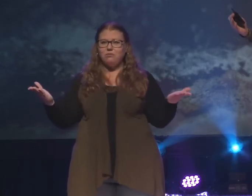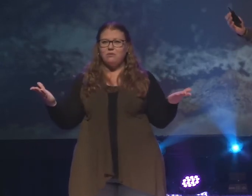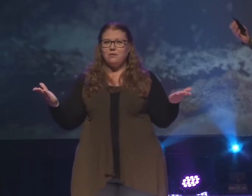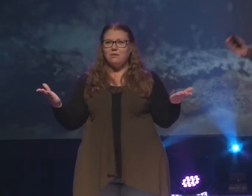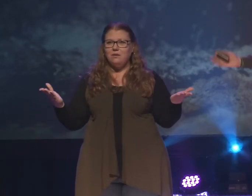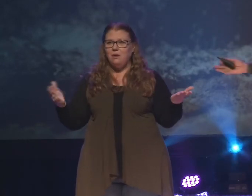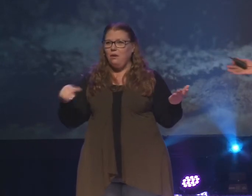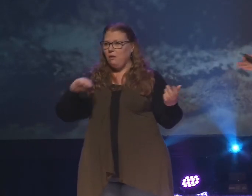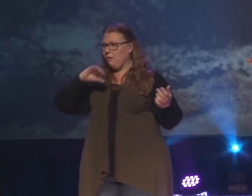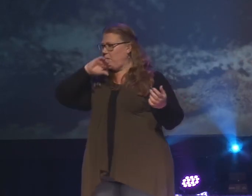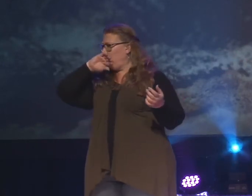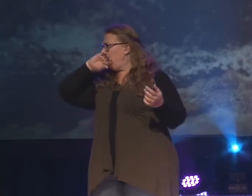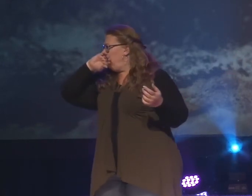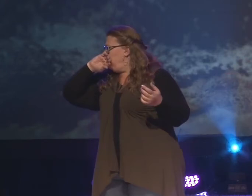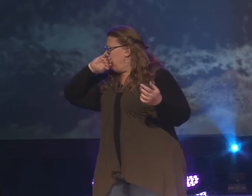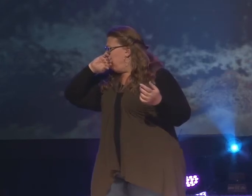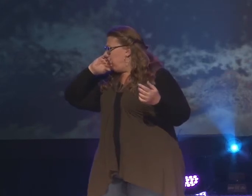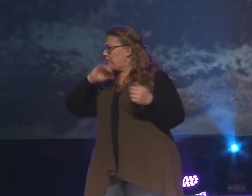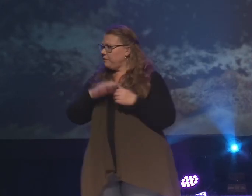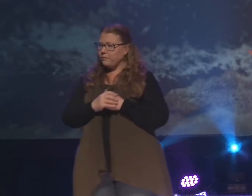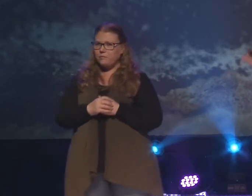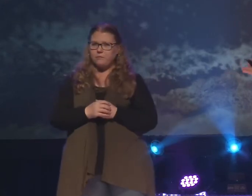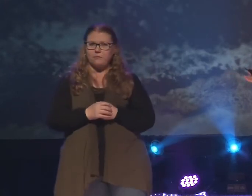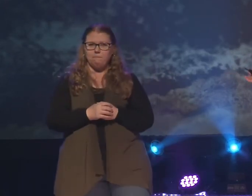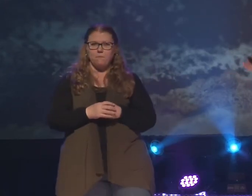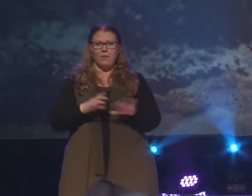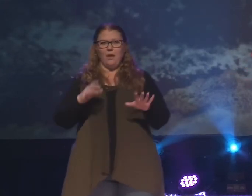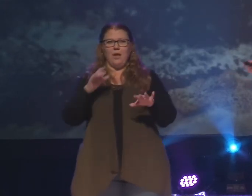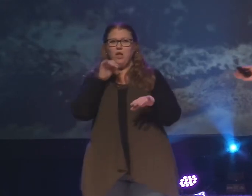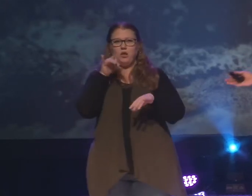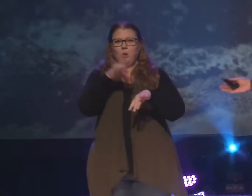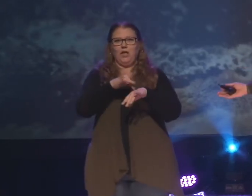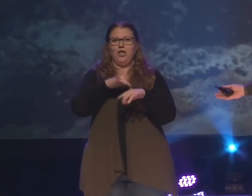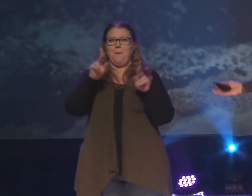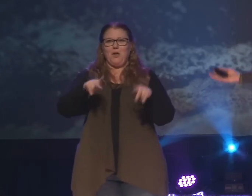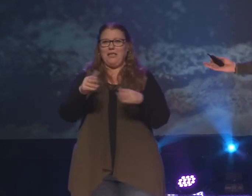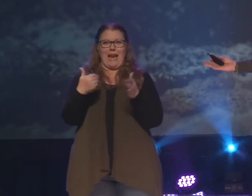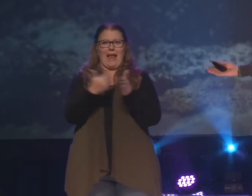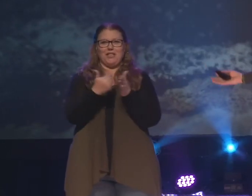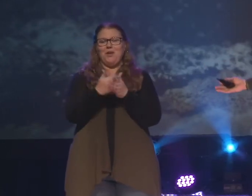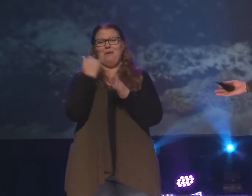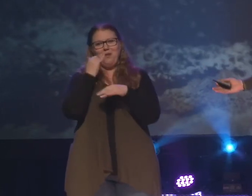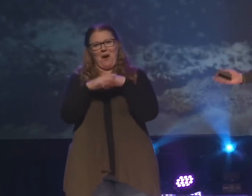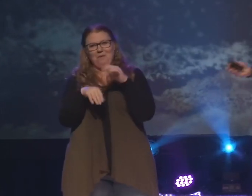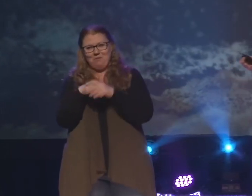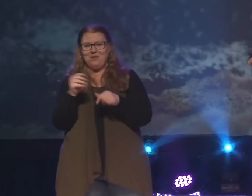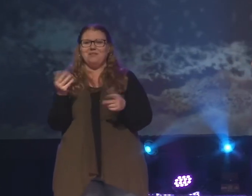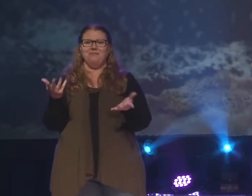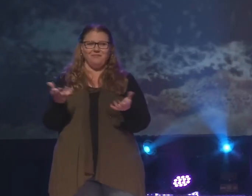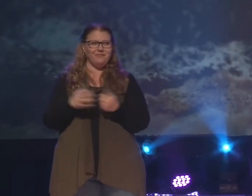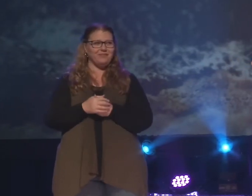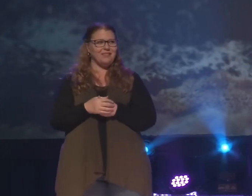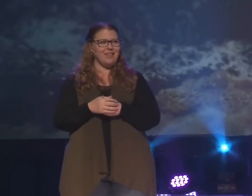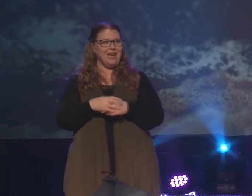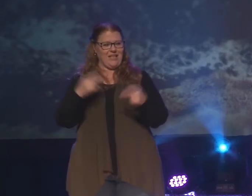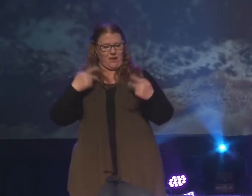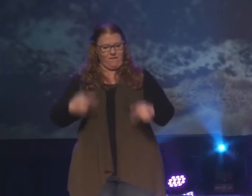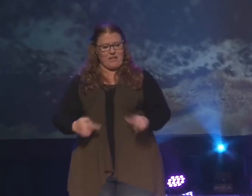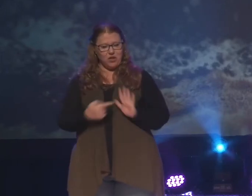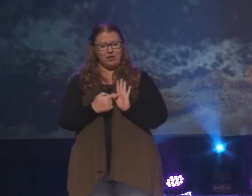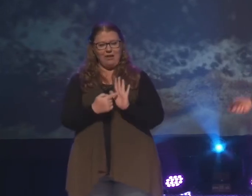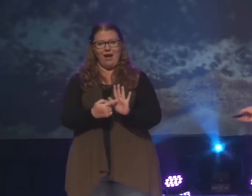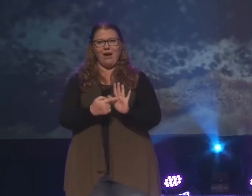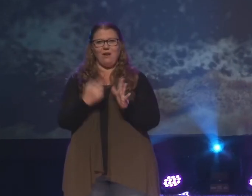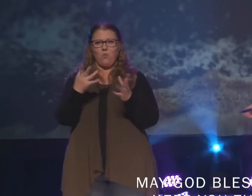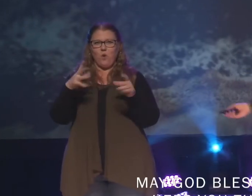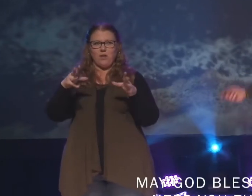this, spread out a little bit if you don't want to touch the person next to you. I totally understand that. But if you're comfortable, to just as a physical sign of